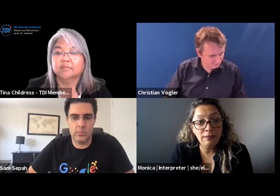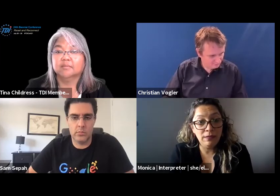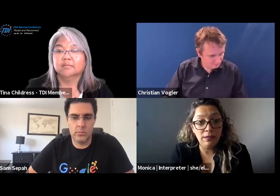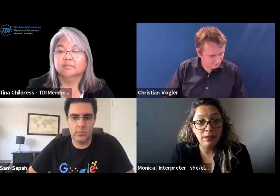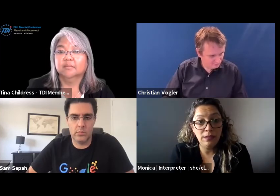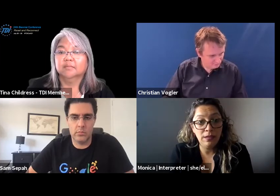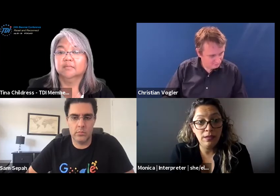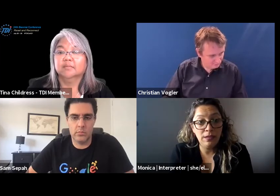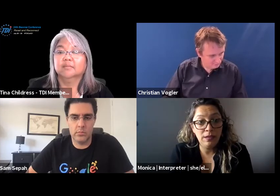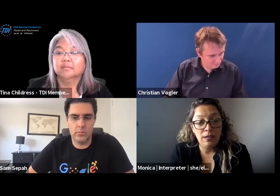can